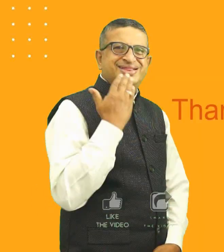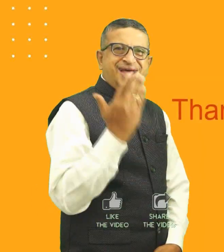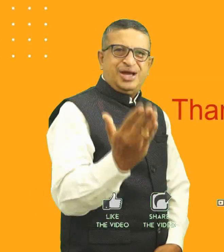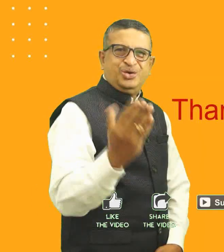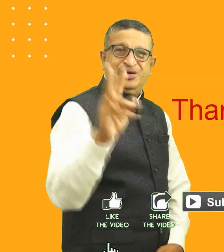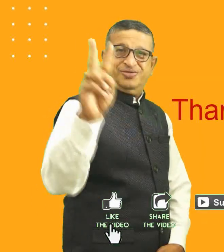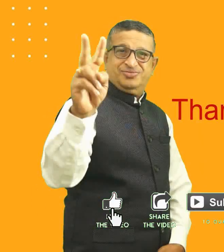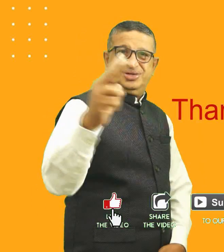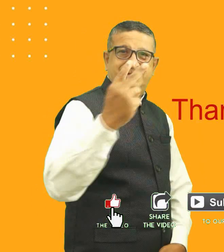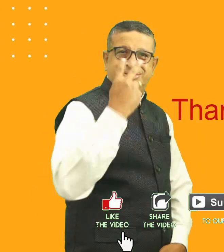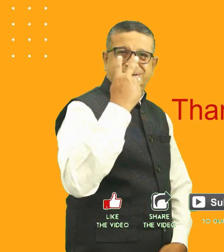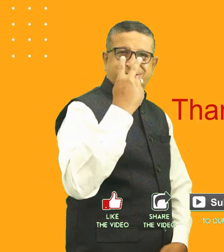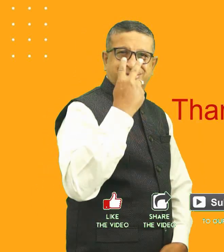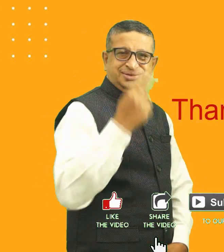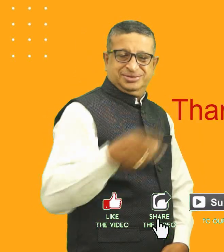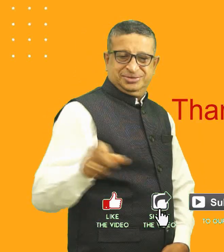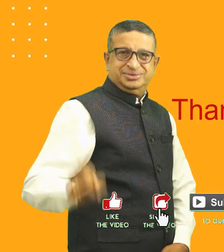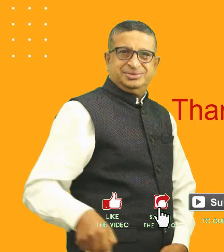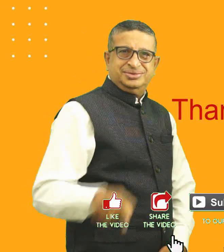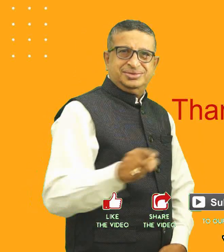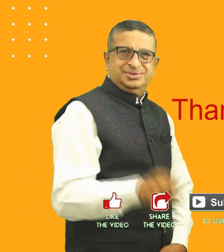officials, Like, share, mortality